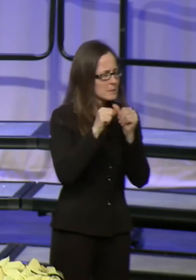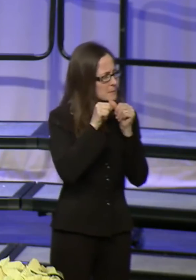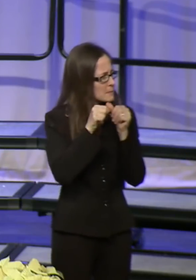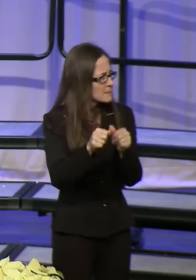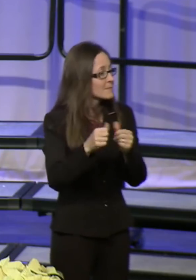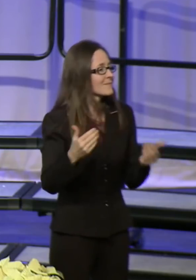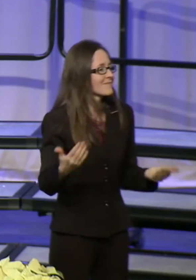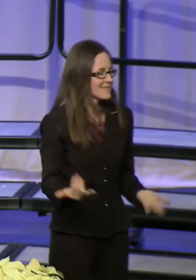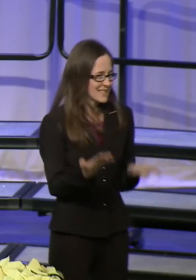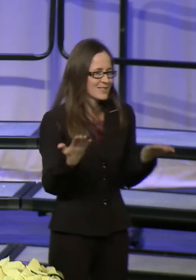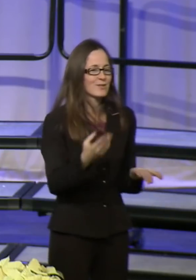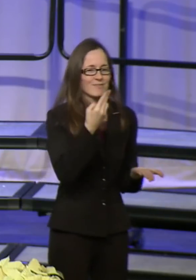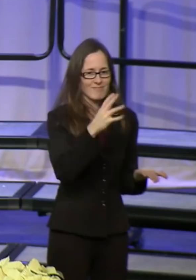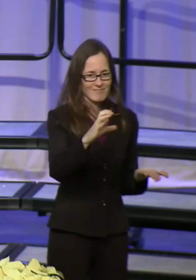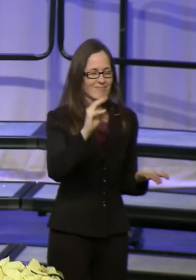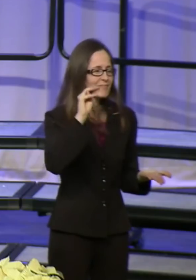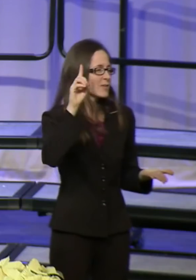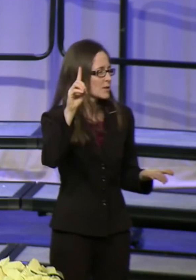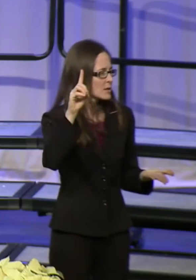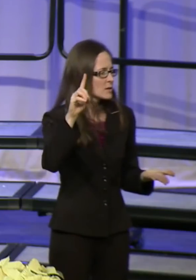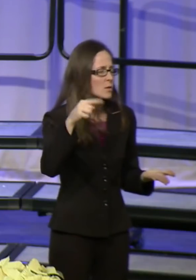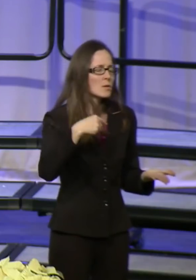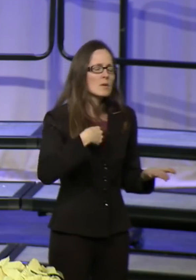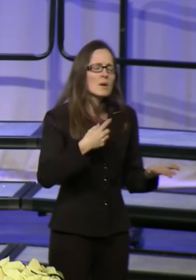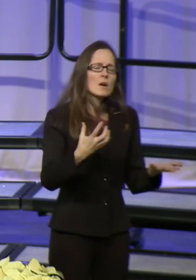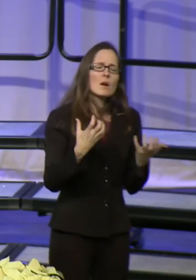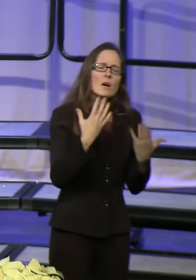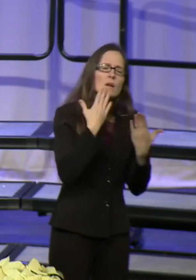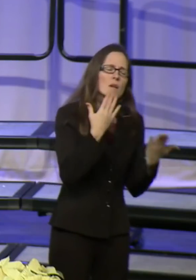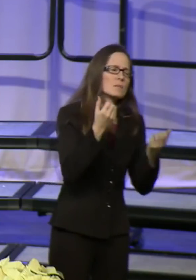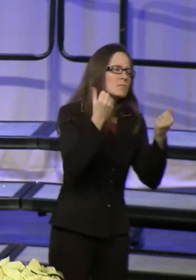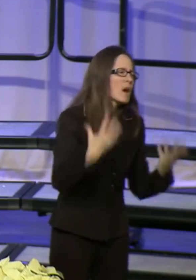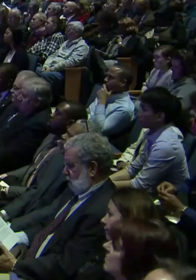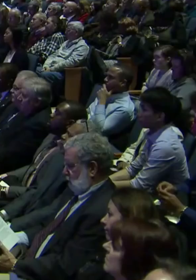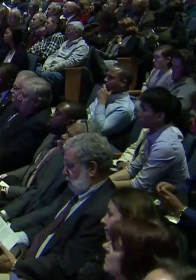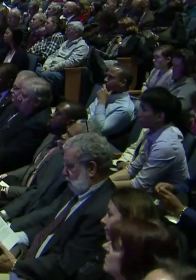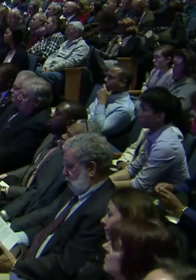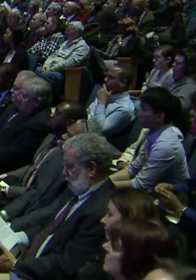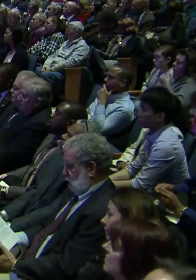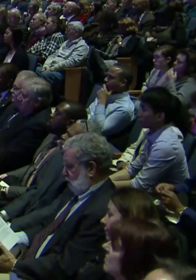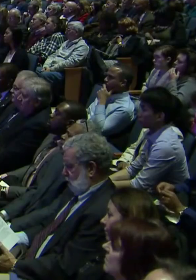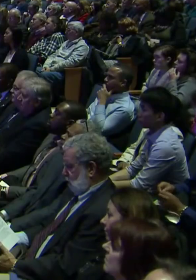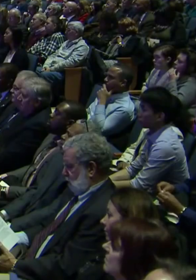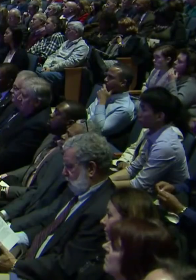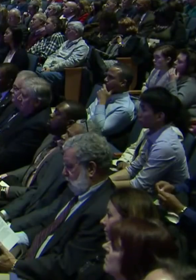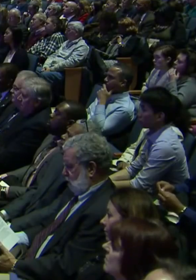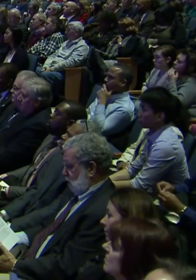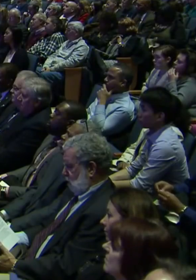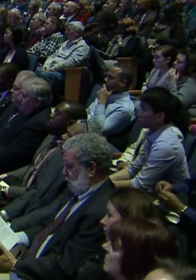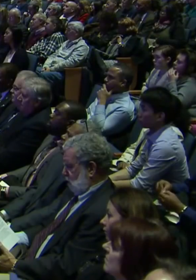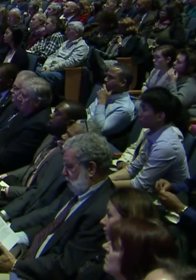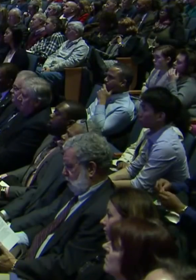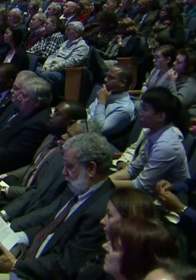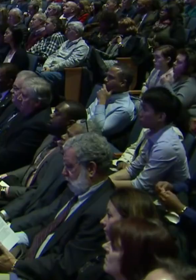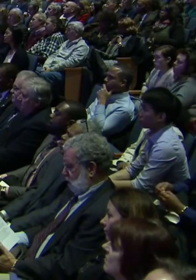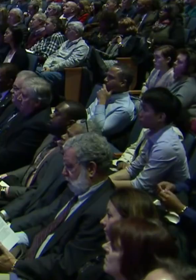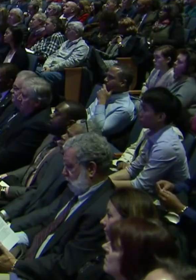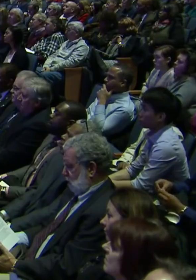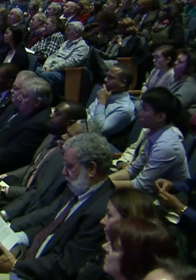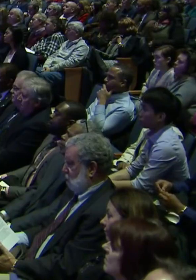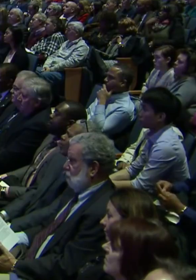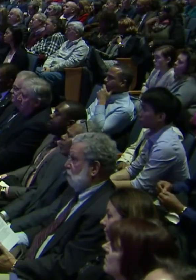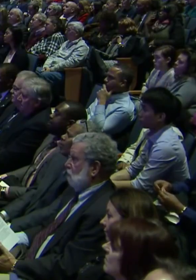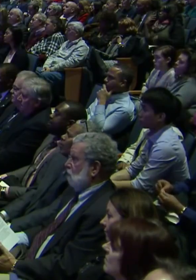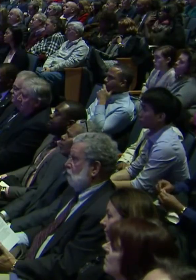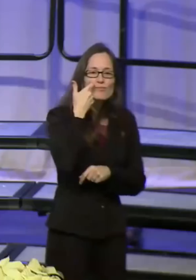my time runs thin, I just want to thank so many of you here with me tonight, as well as so many family and friends who are live streaming at